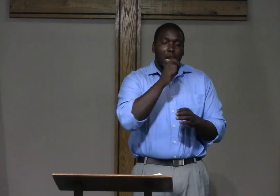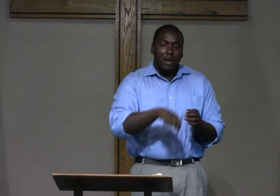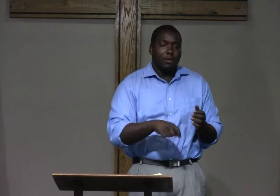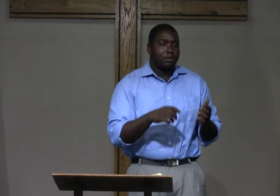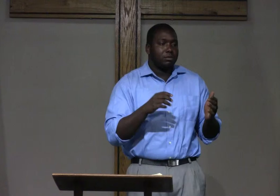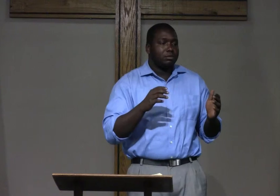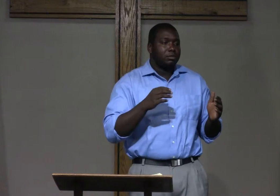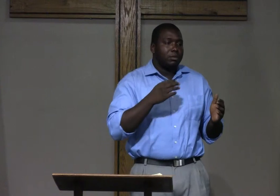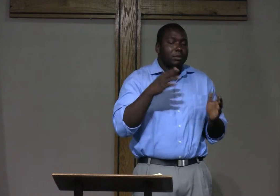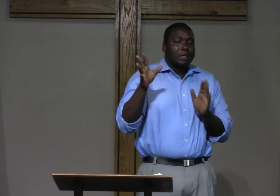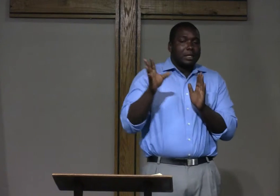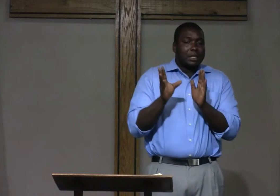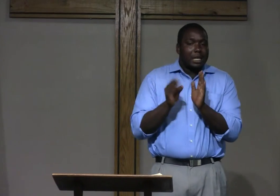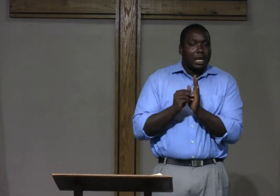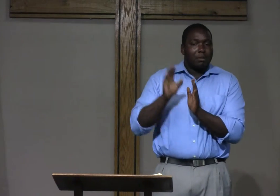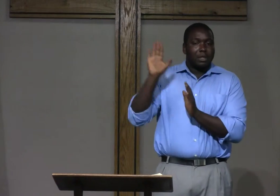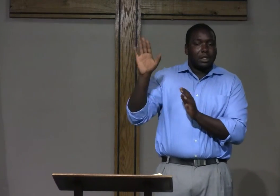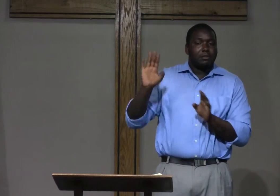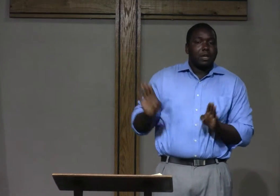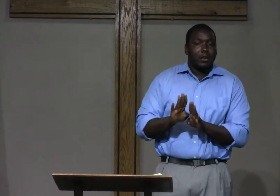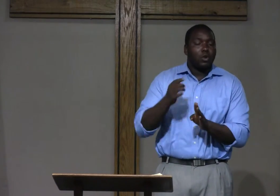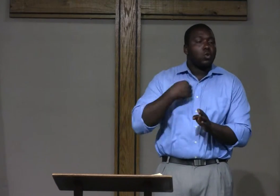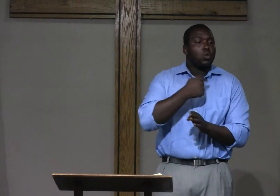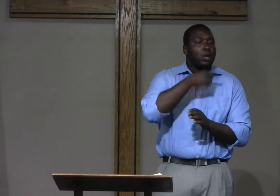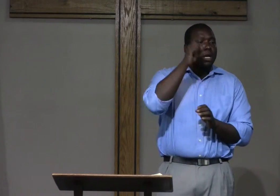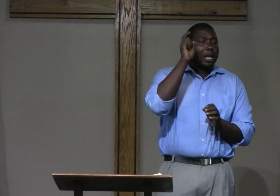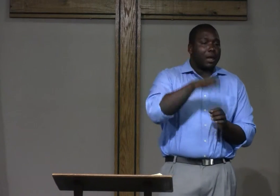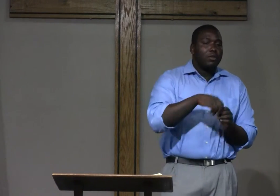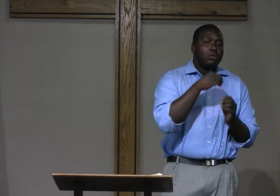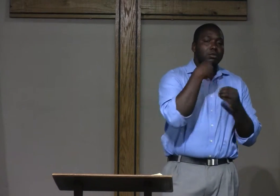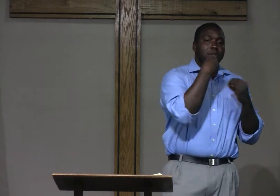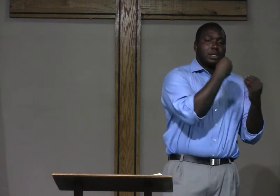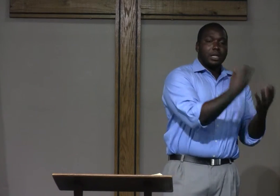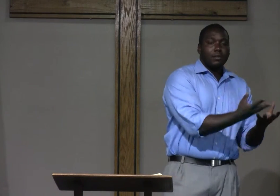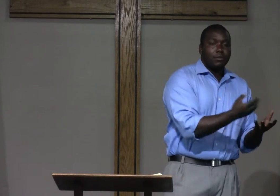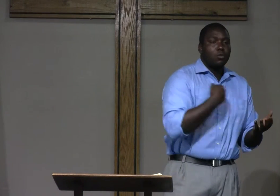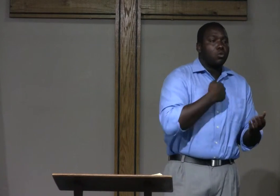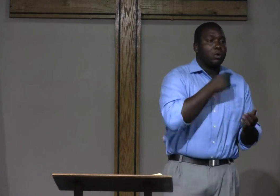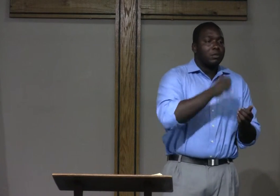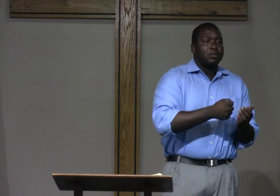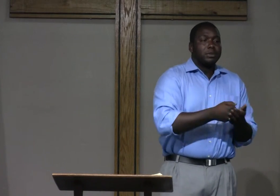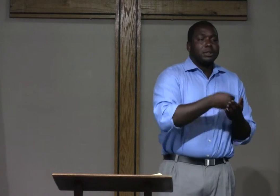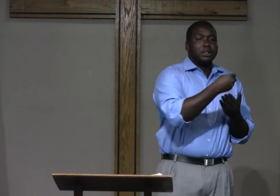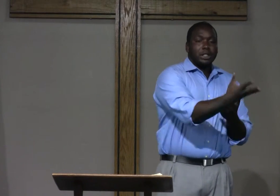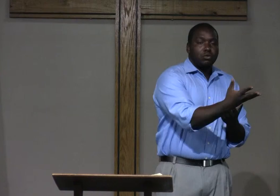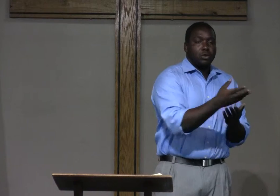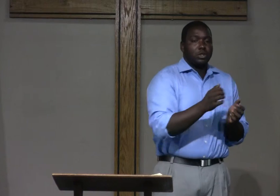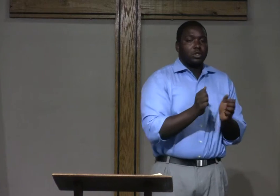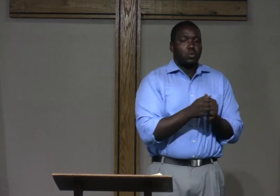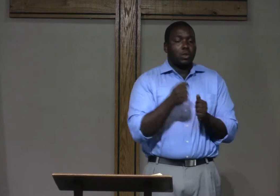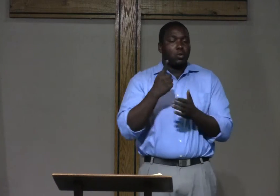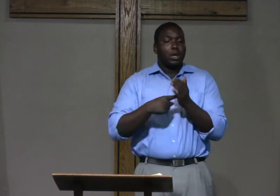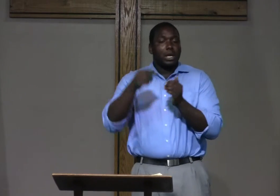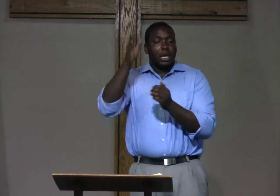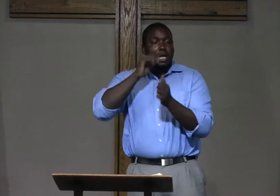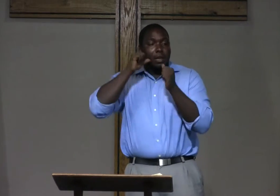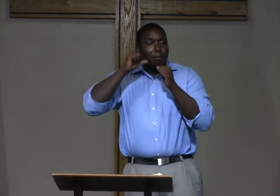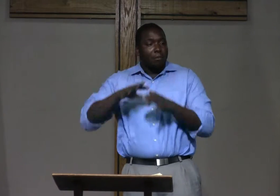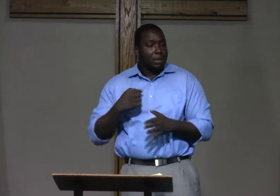We need to share the gospel. We need to share our blessings with others. We need to be generous. We need